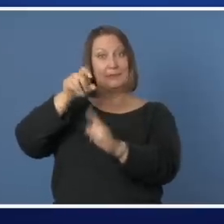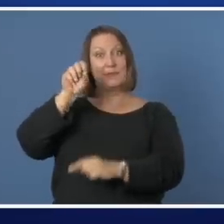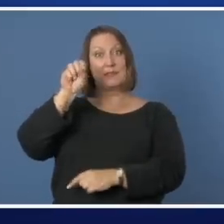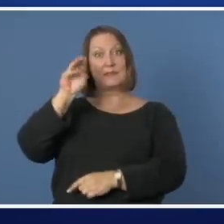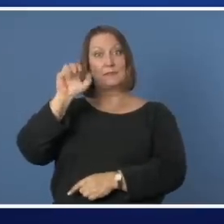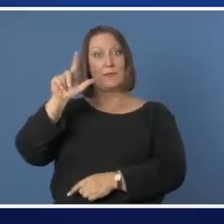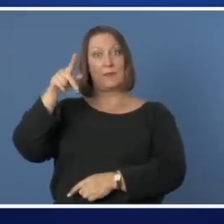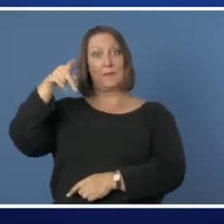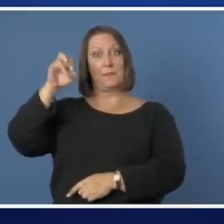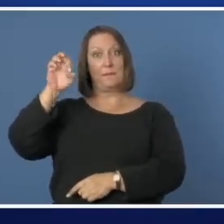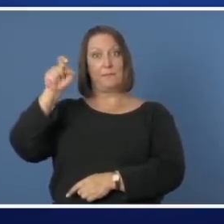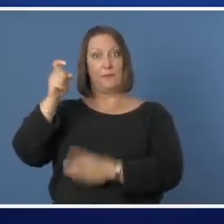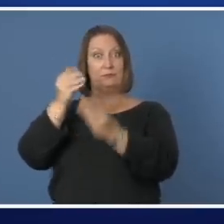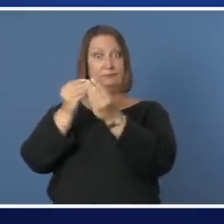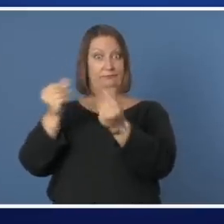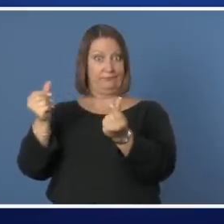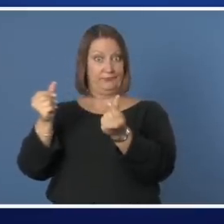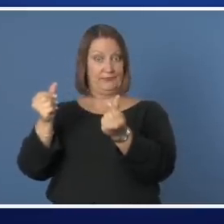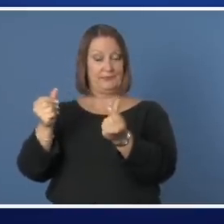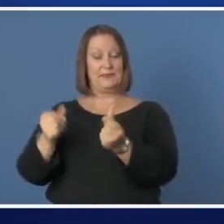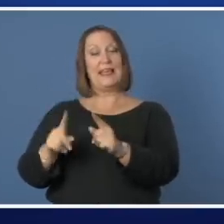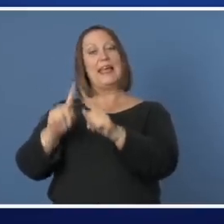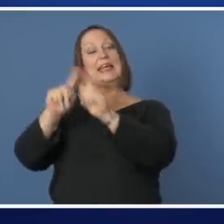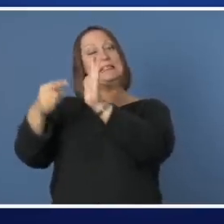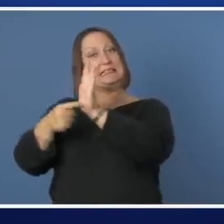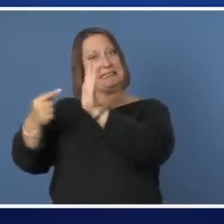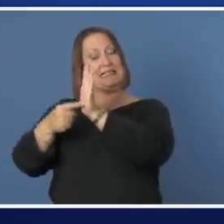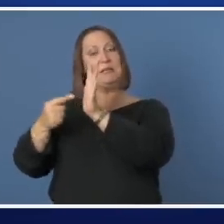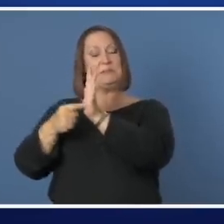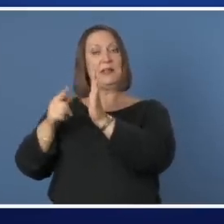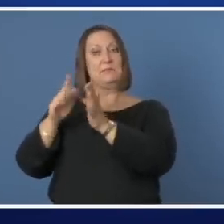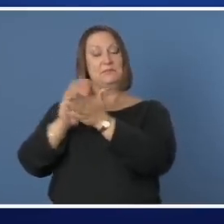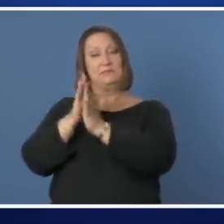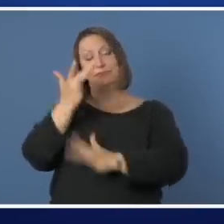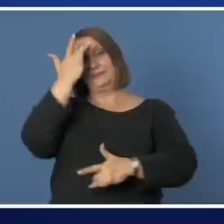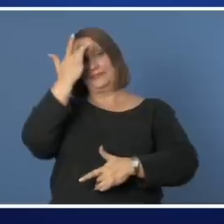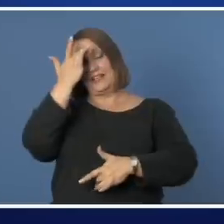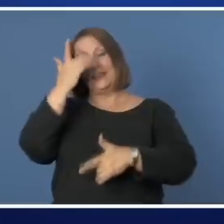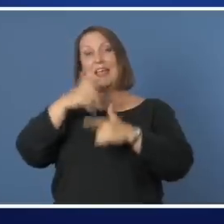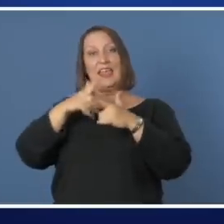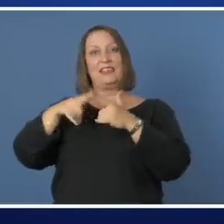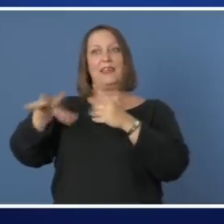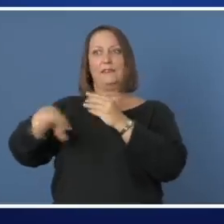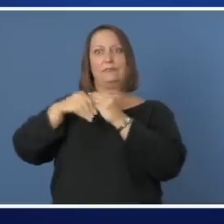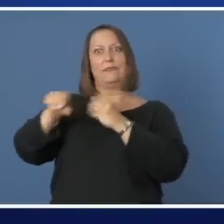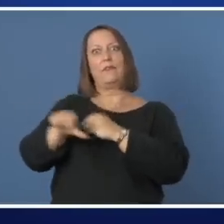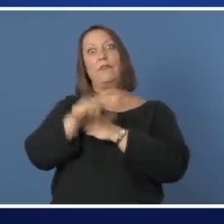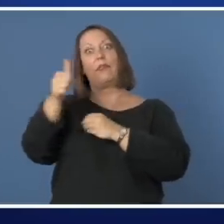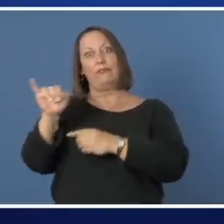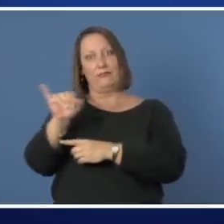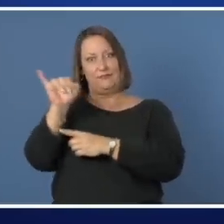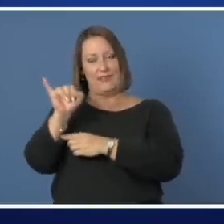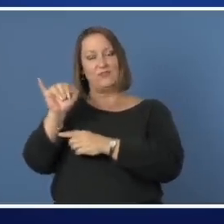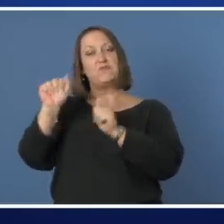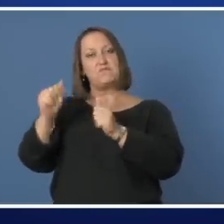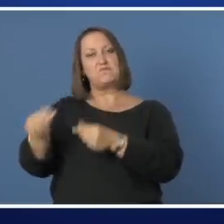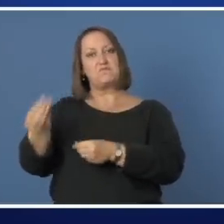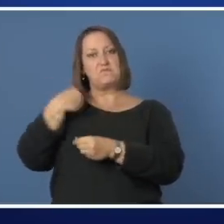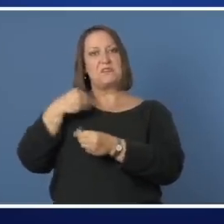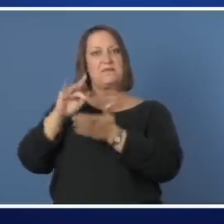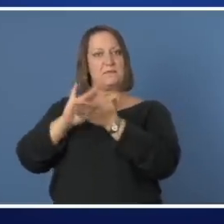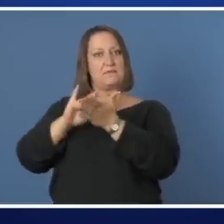made for treating smallpox sometimes antibiotics are given for secondary infections that may